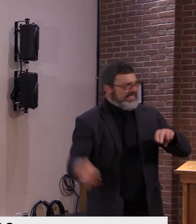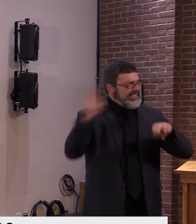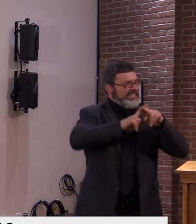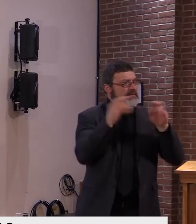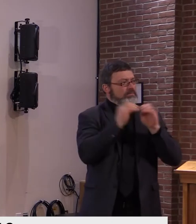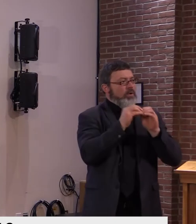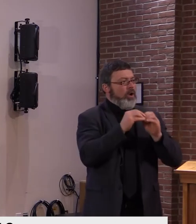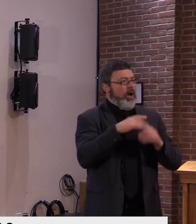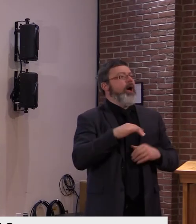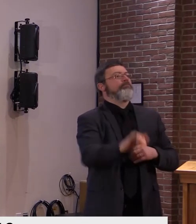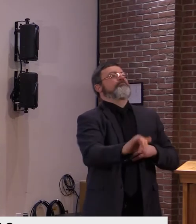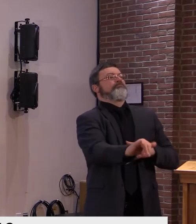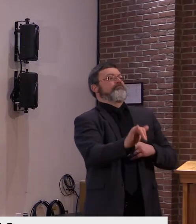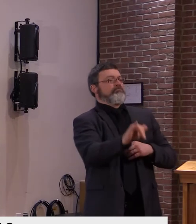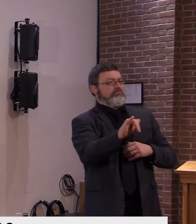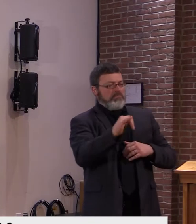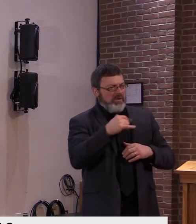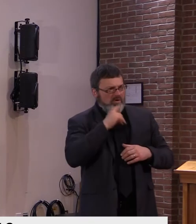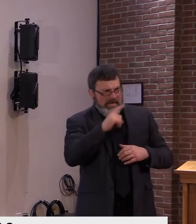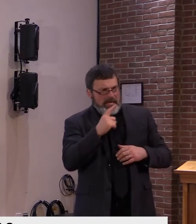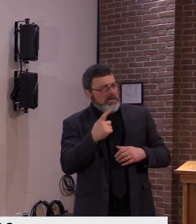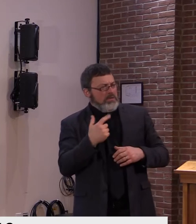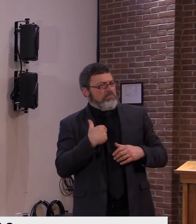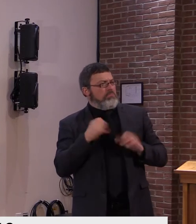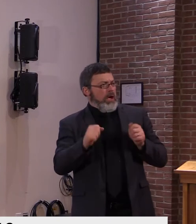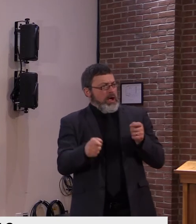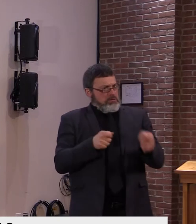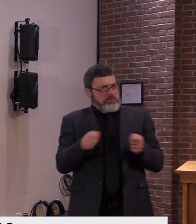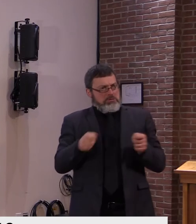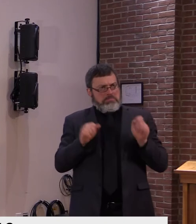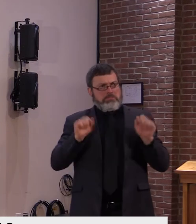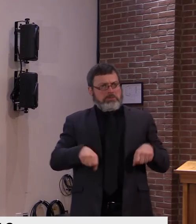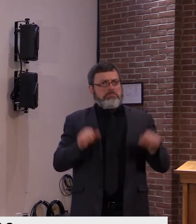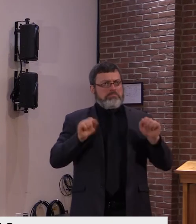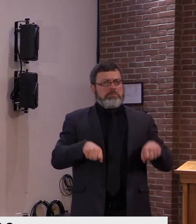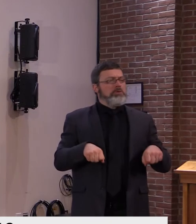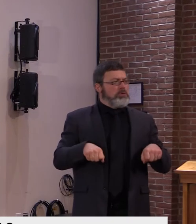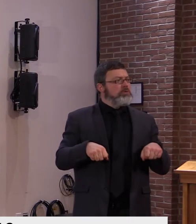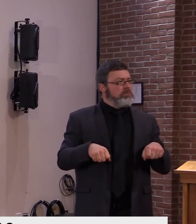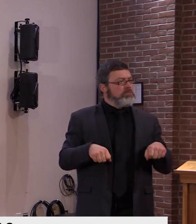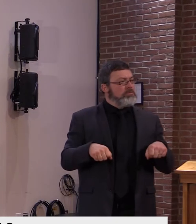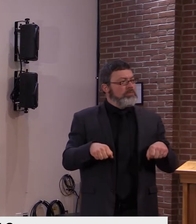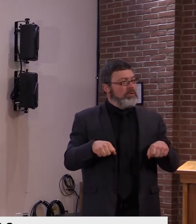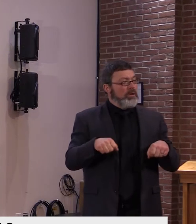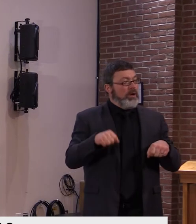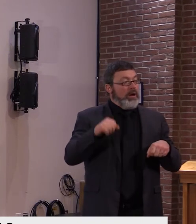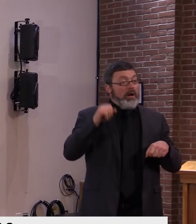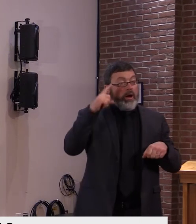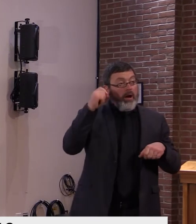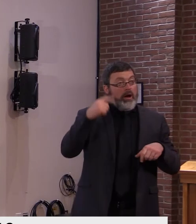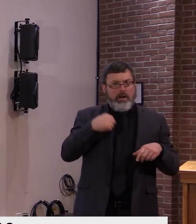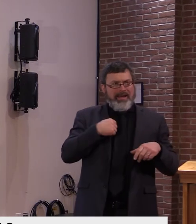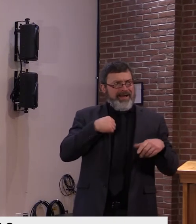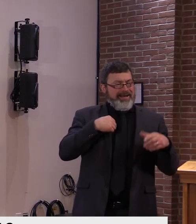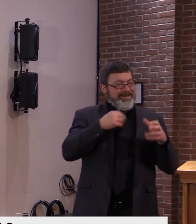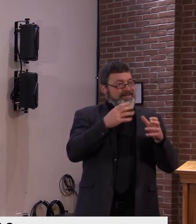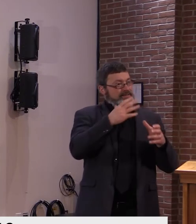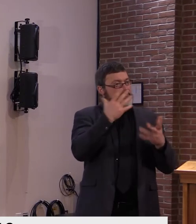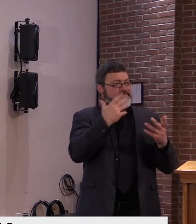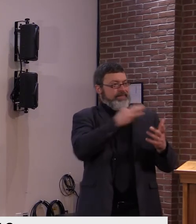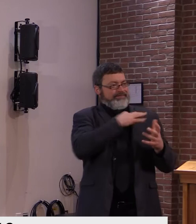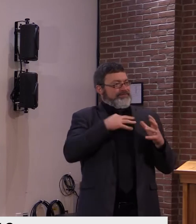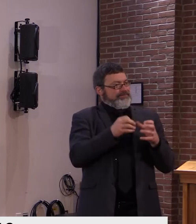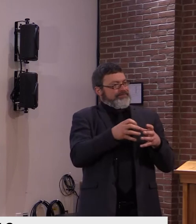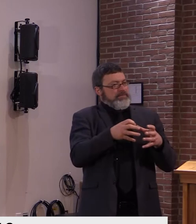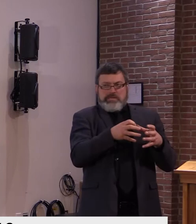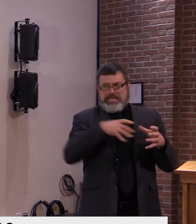that. I would prefer that the new workforce be just twiddling their thumbs and have nothing to do. So hopefully that